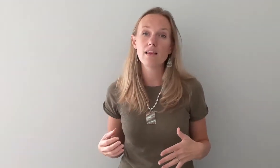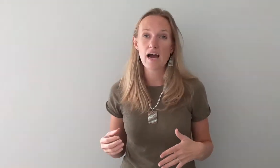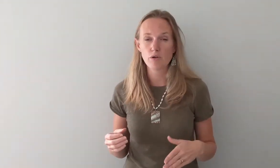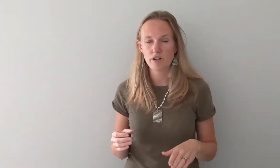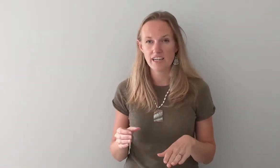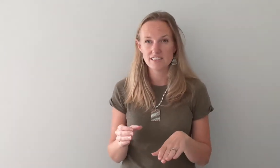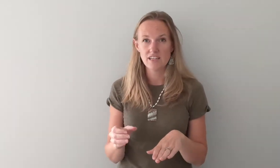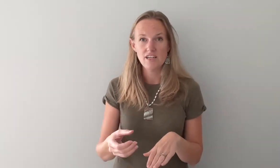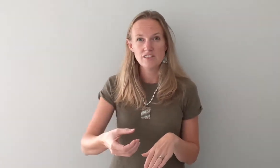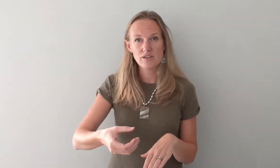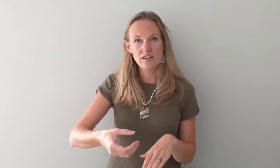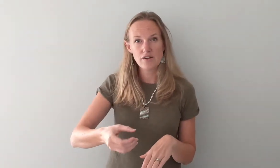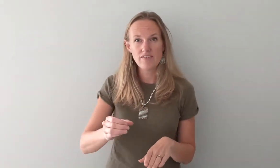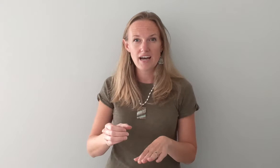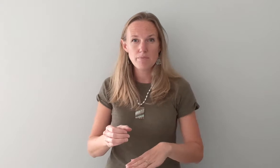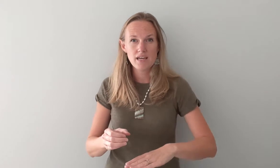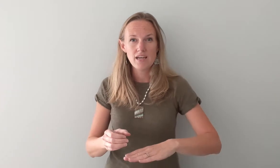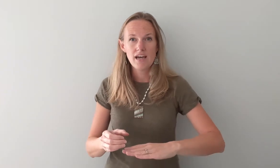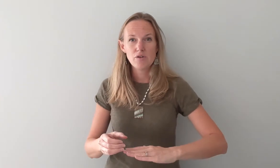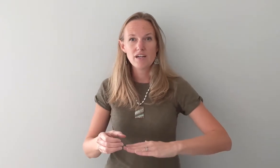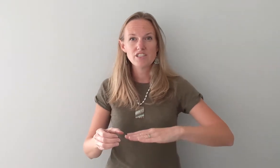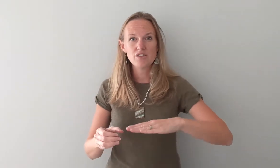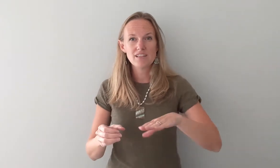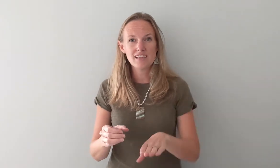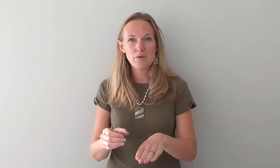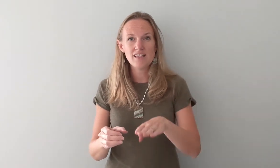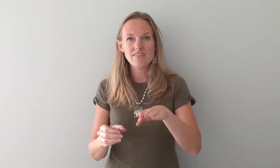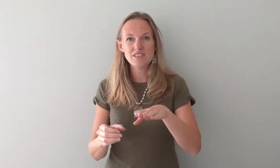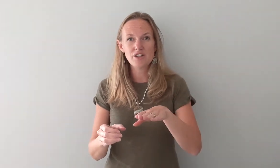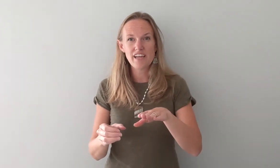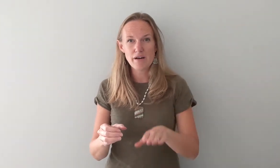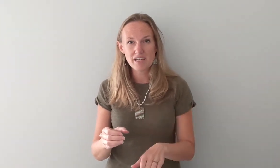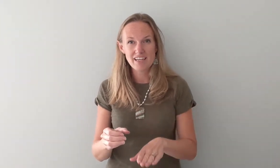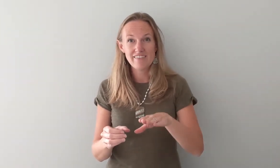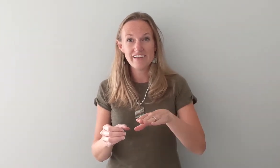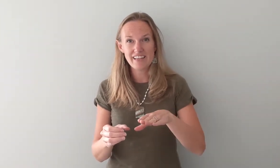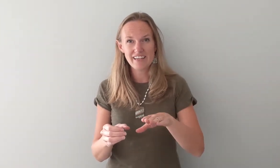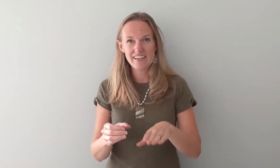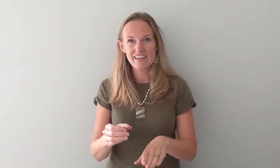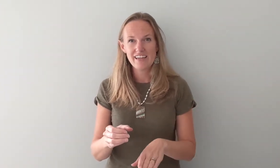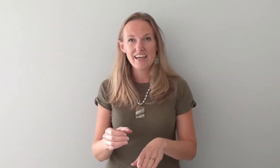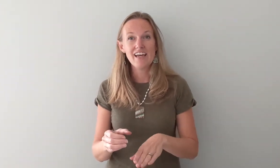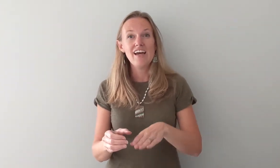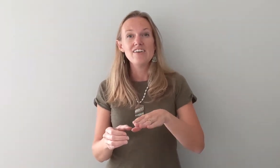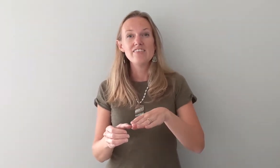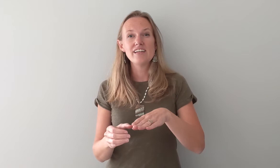our praise. So here you have a cup, and you want to show that the liquid levels are going up. Filling, okay?